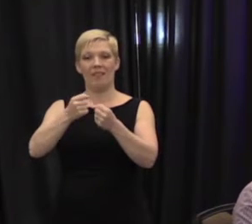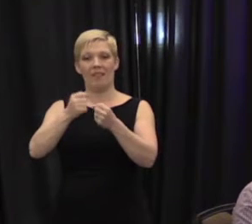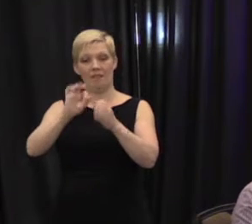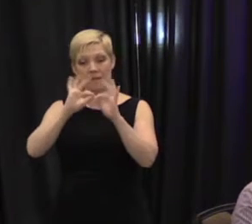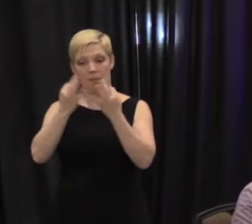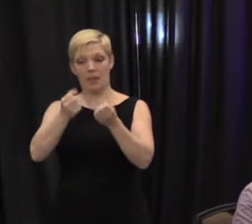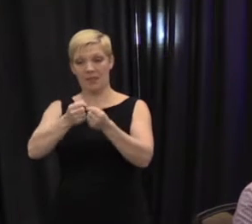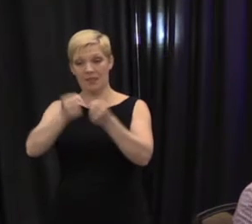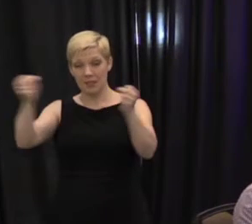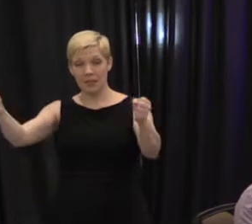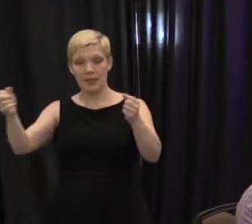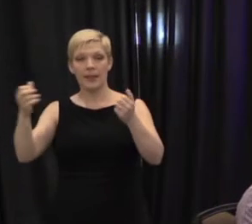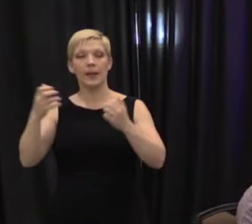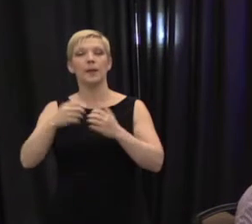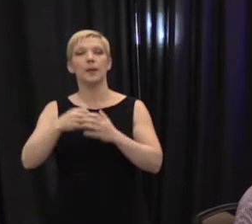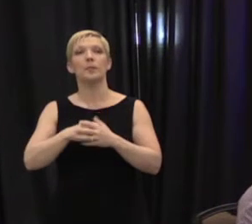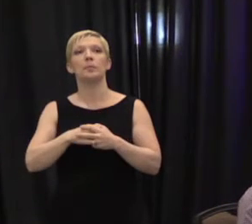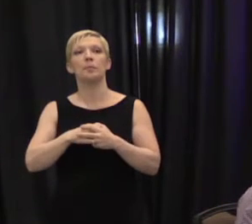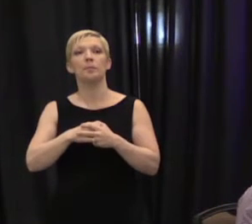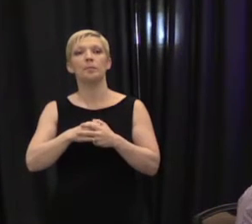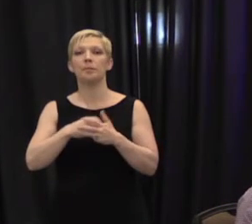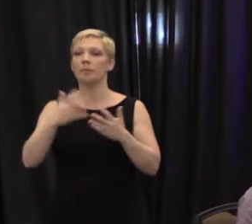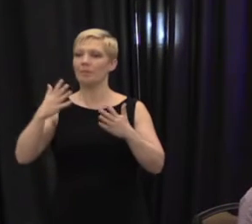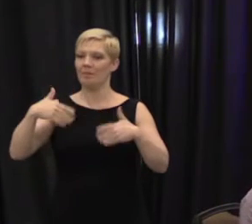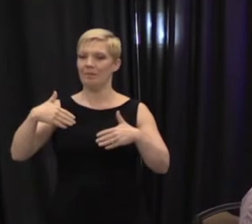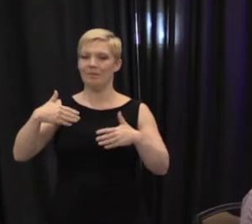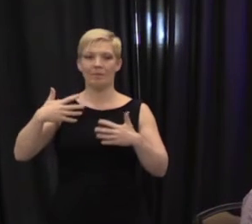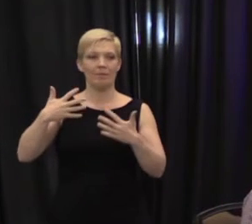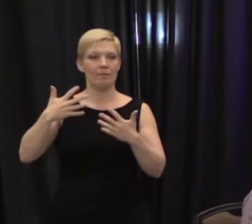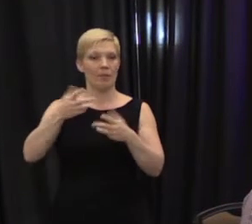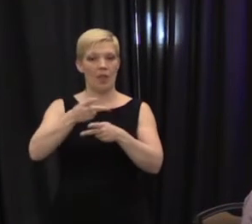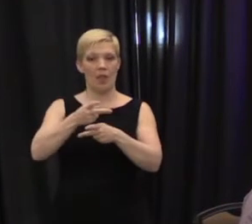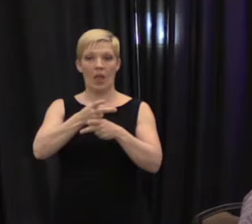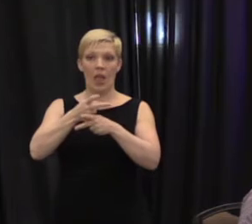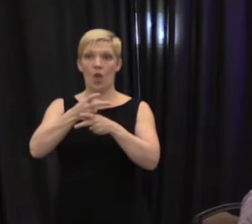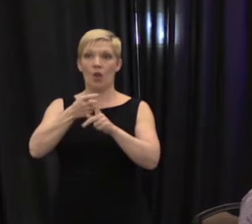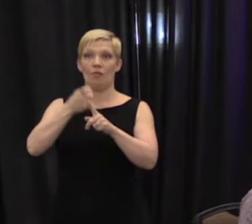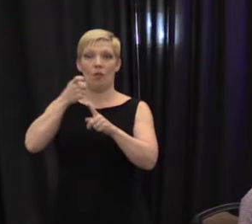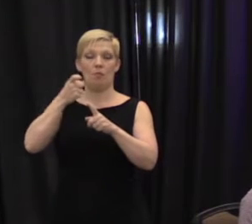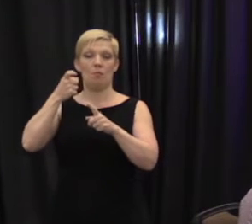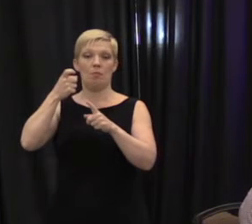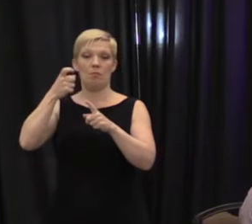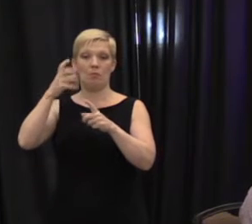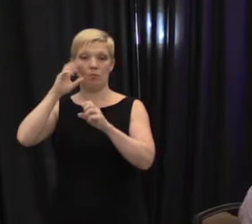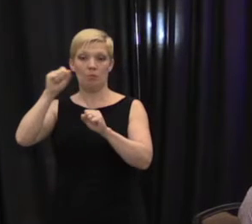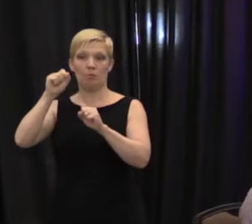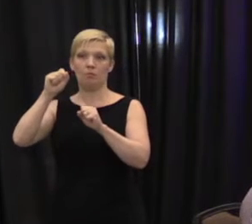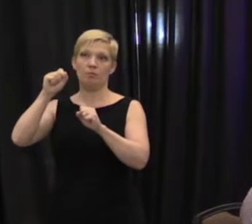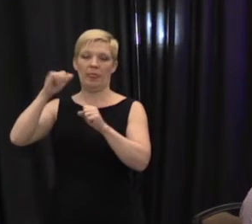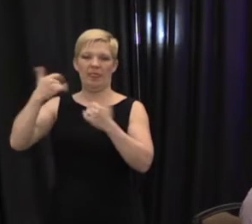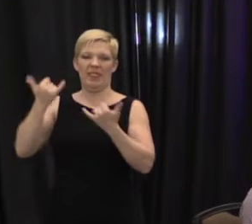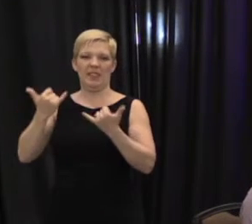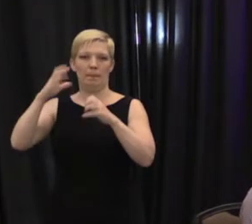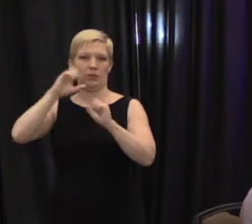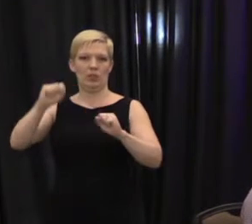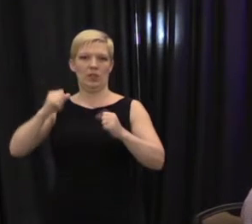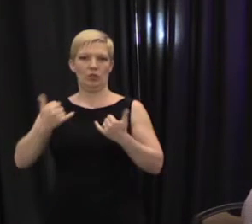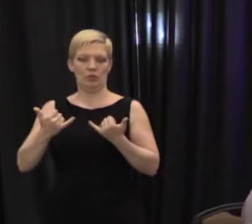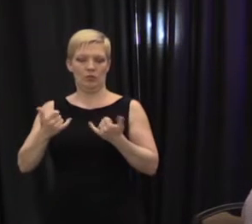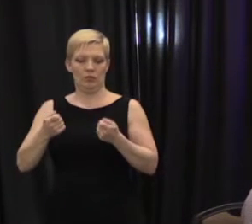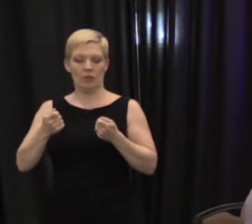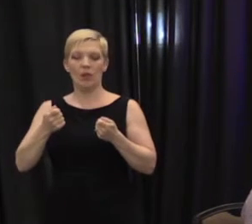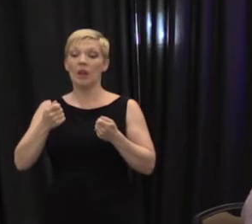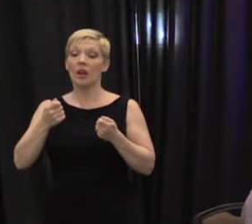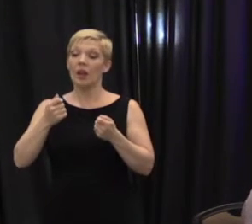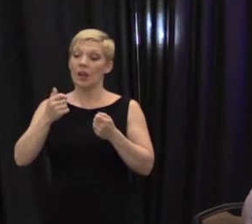separations, lack of continuum of care from this administration for people living with HIV. We just, on Friday, there was